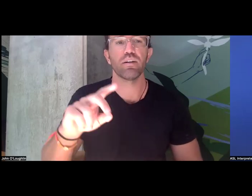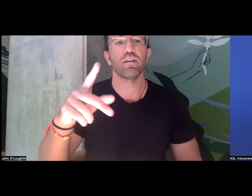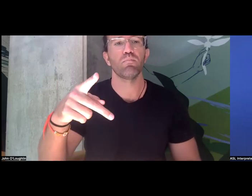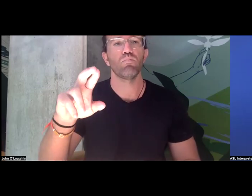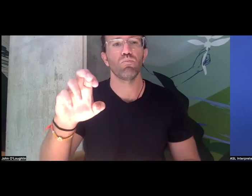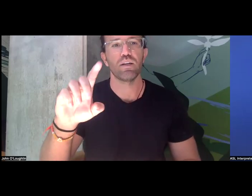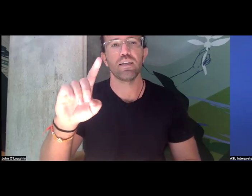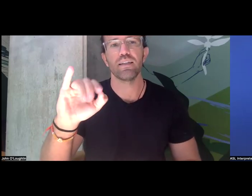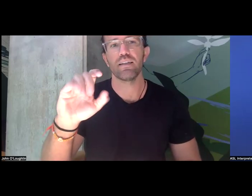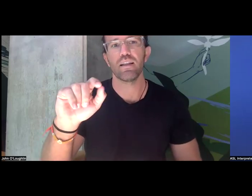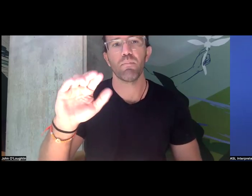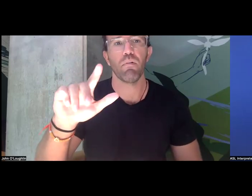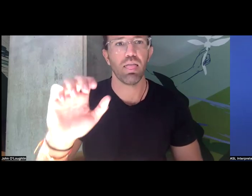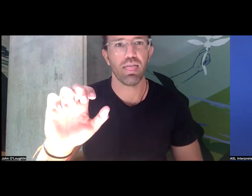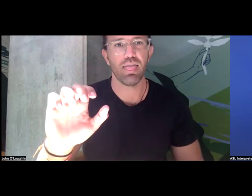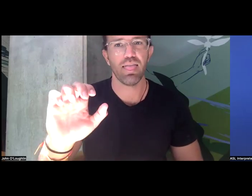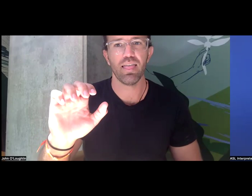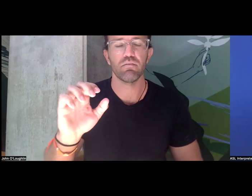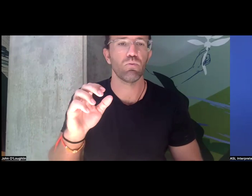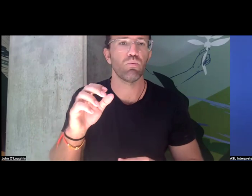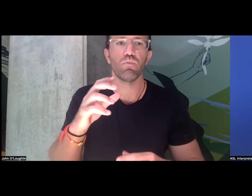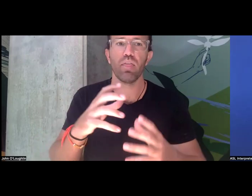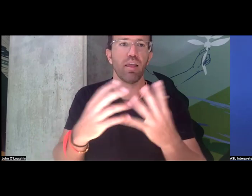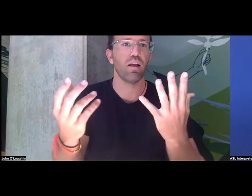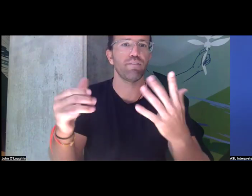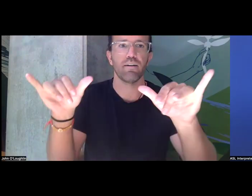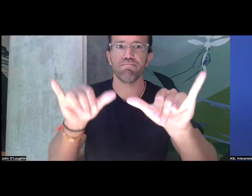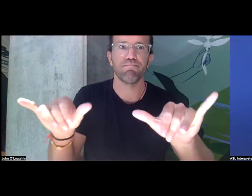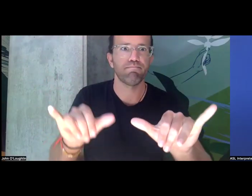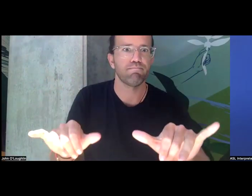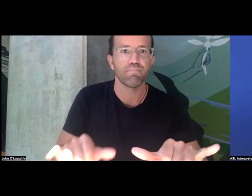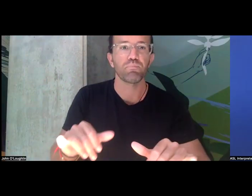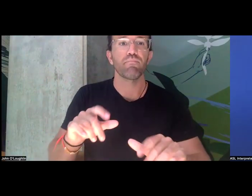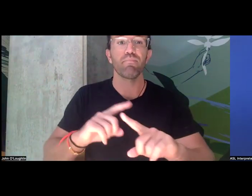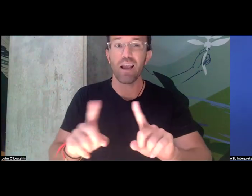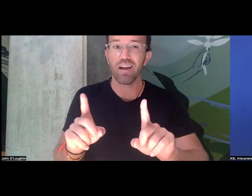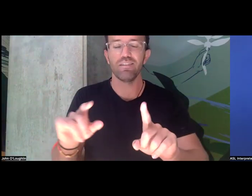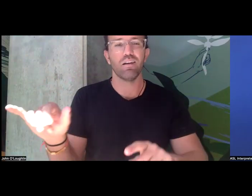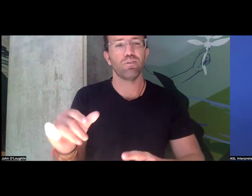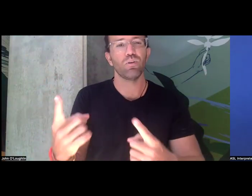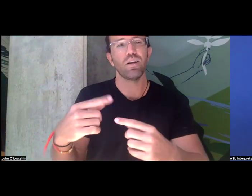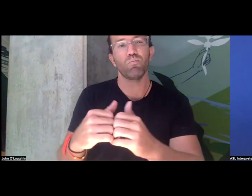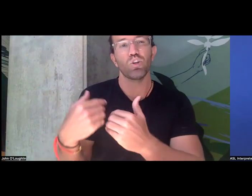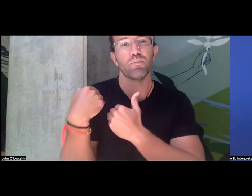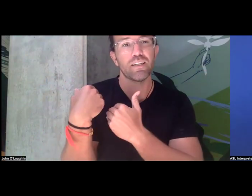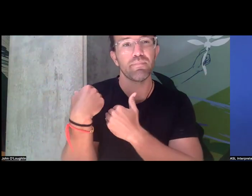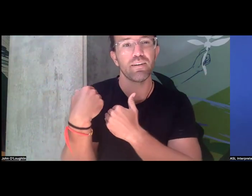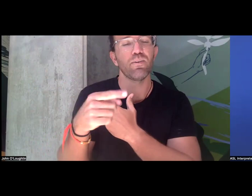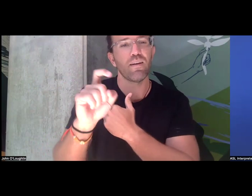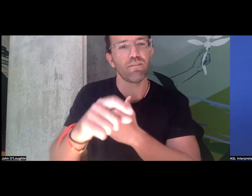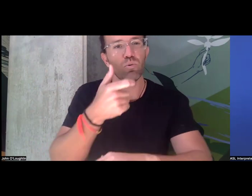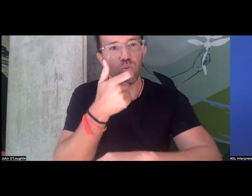week. It's going to be the same. And really, it's predictable. A lot of similarity throughout the weeks,